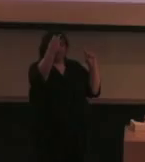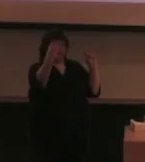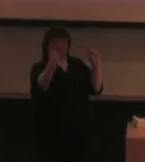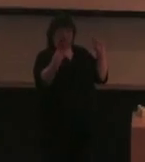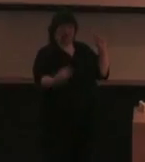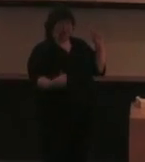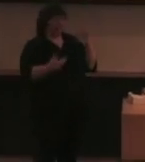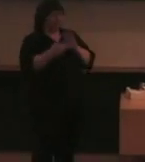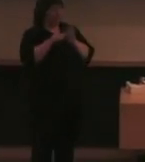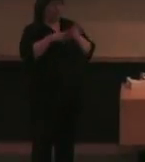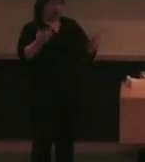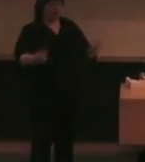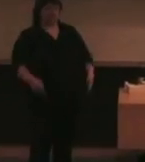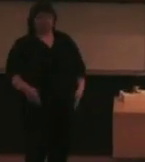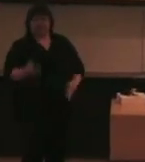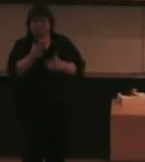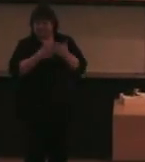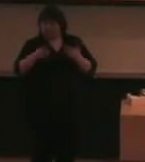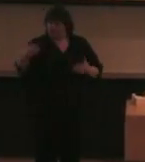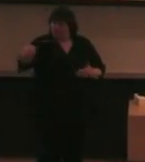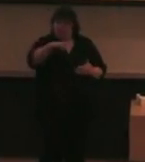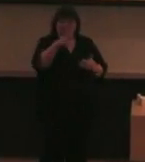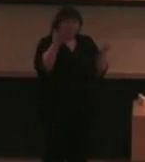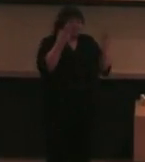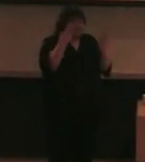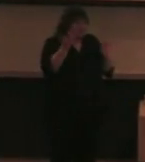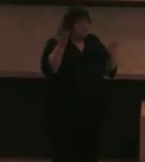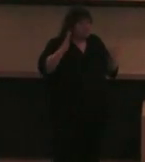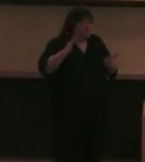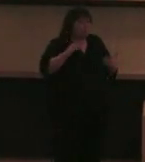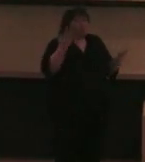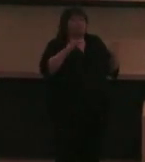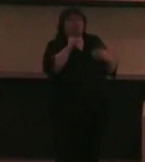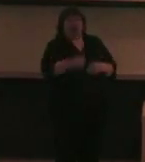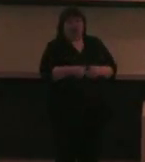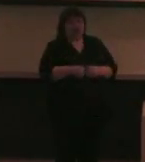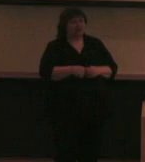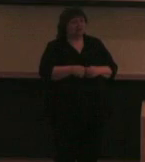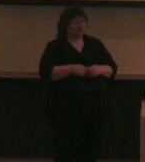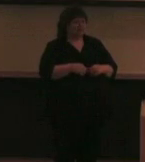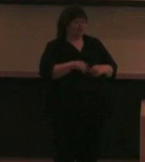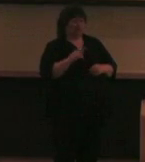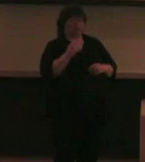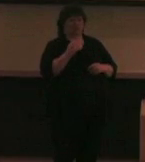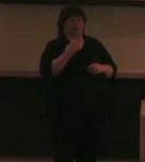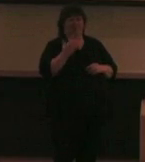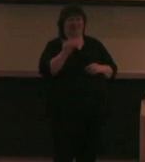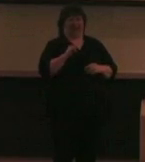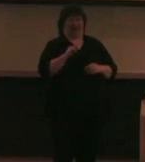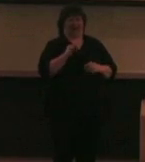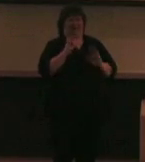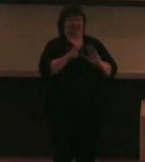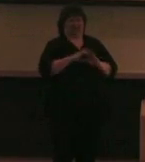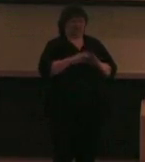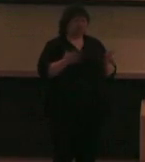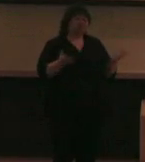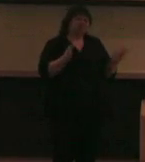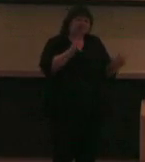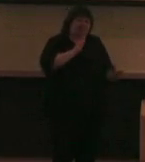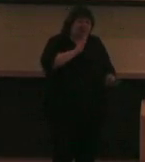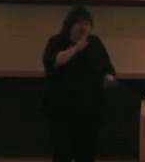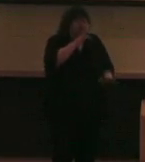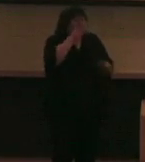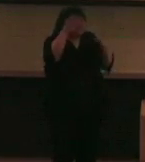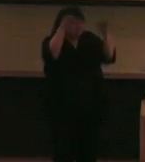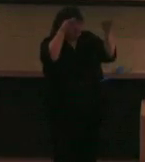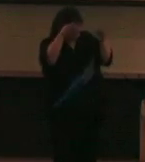does that mean? Some of you probably have seen this before, maybe utilized. Some of you have absolutely no idea what I'm talking about. That's okay. I'm going to